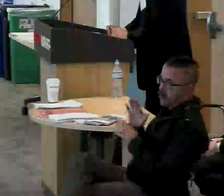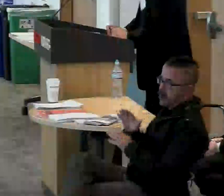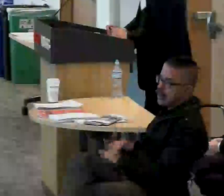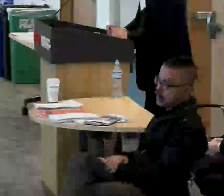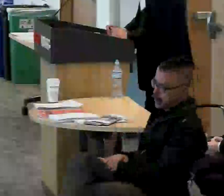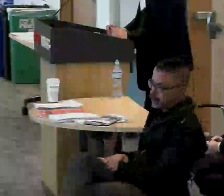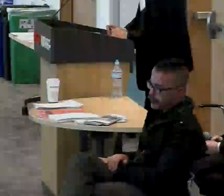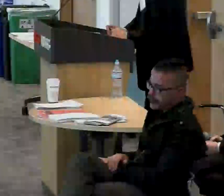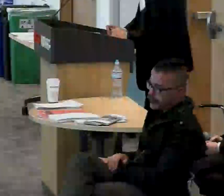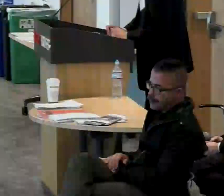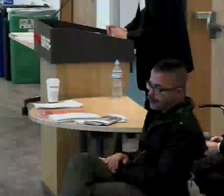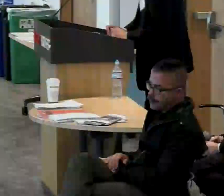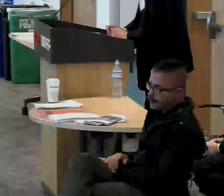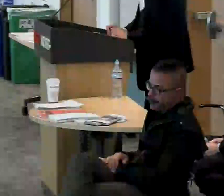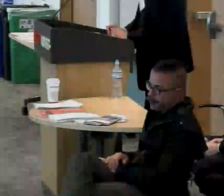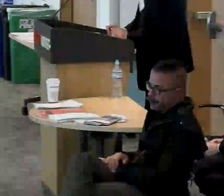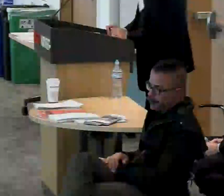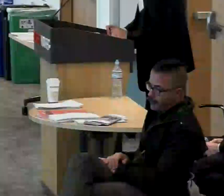fantastic.